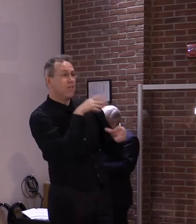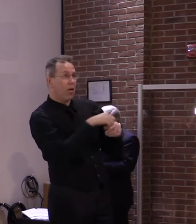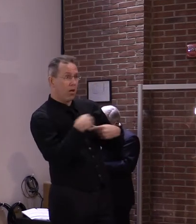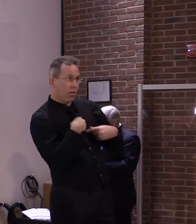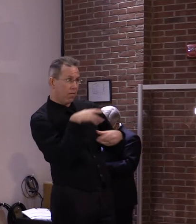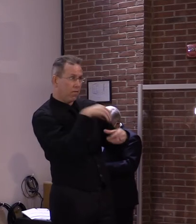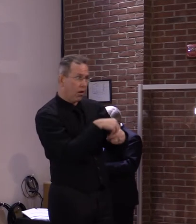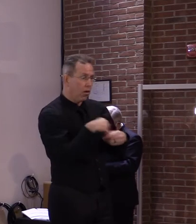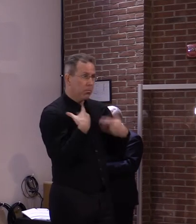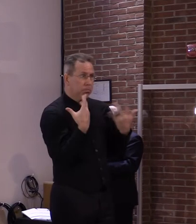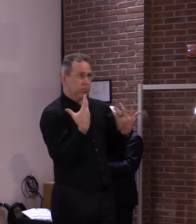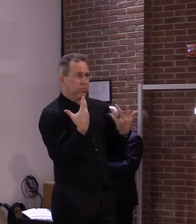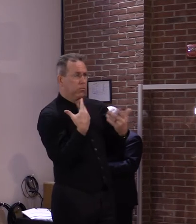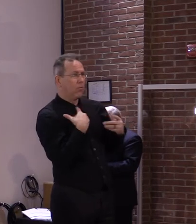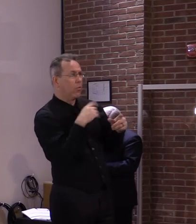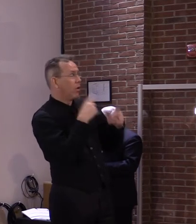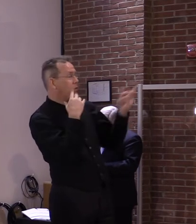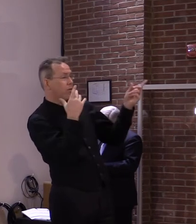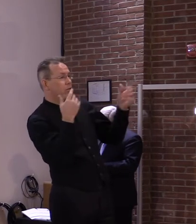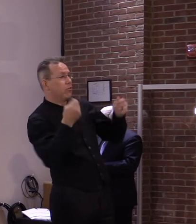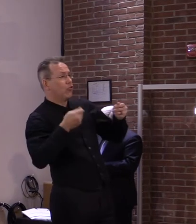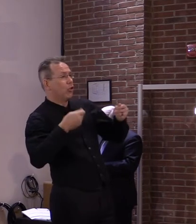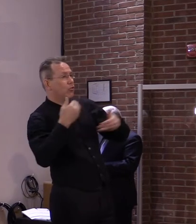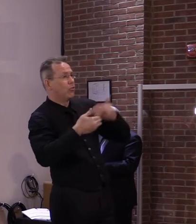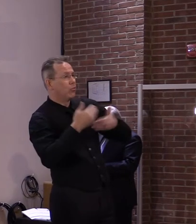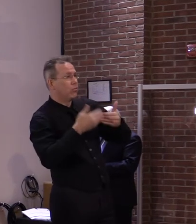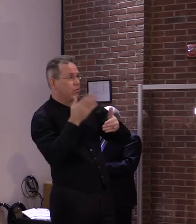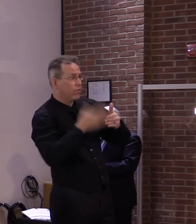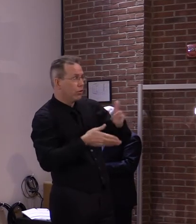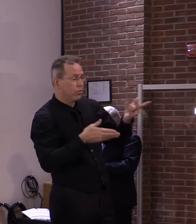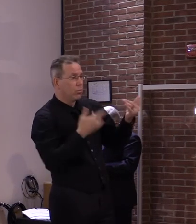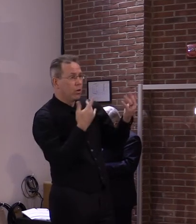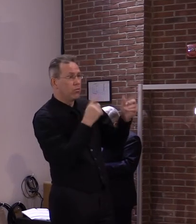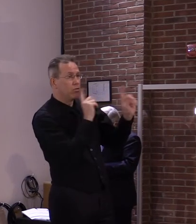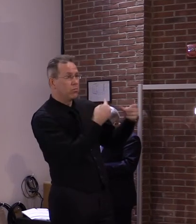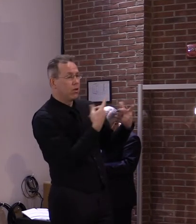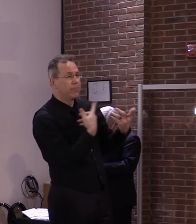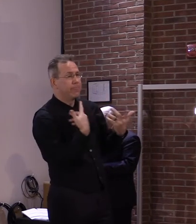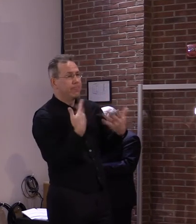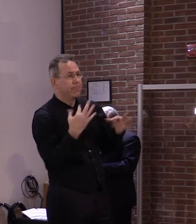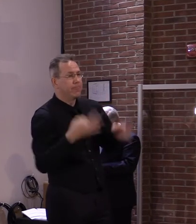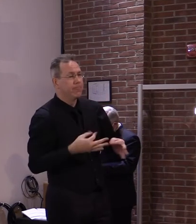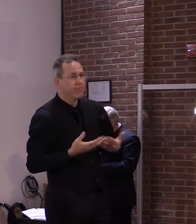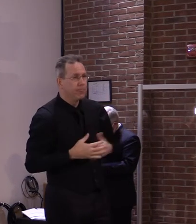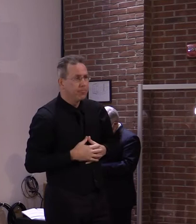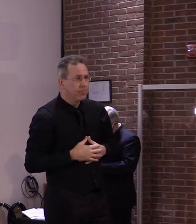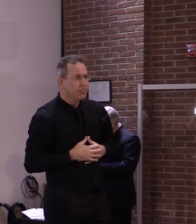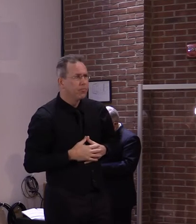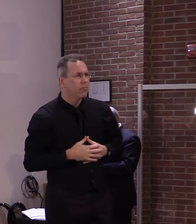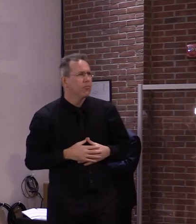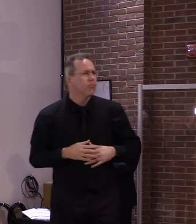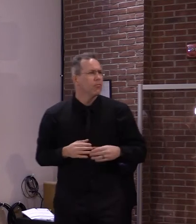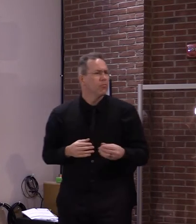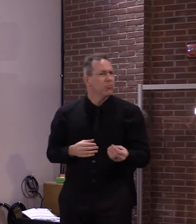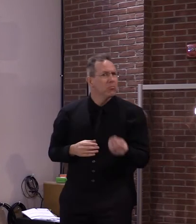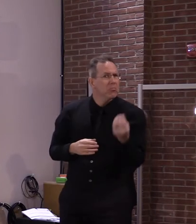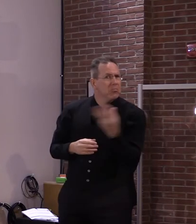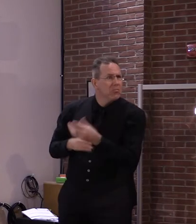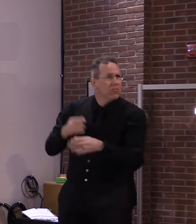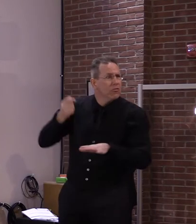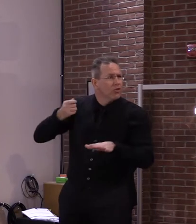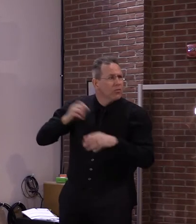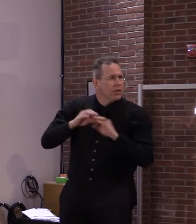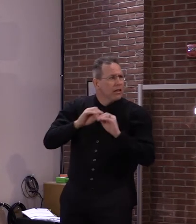resolves the issues but the judges were pretty clear that the state of vermont had little